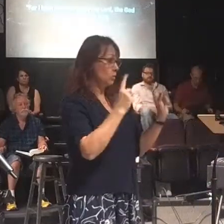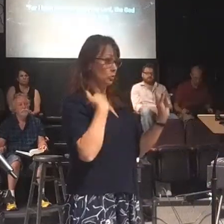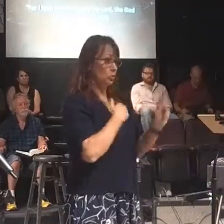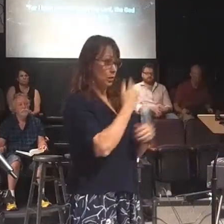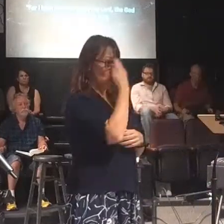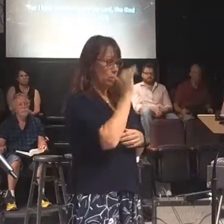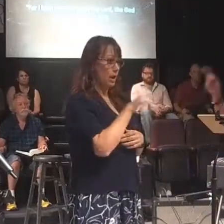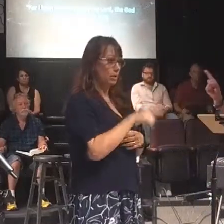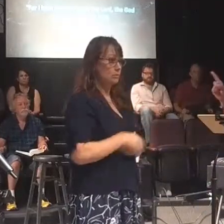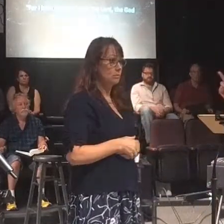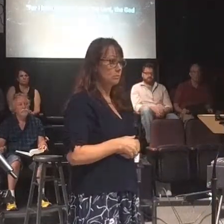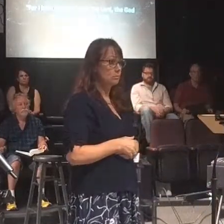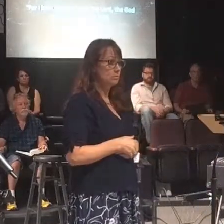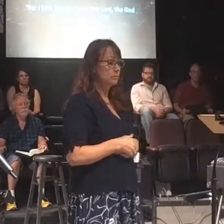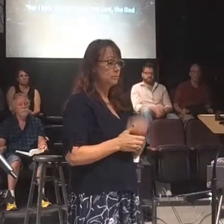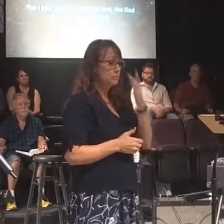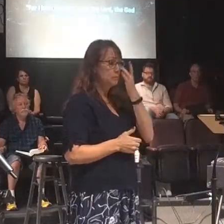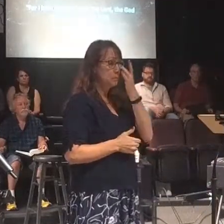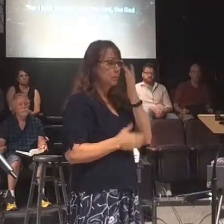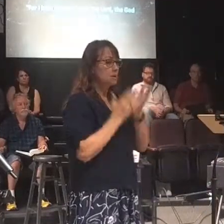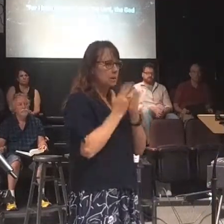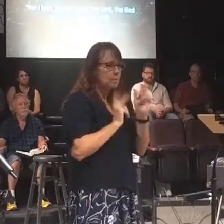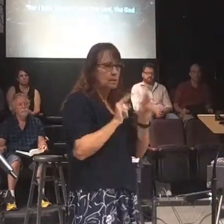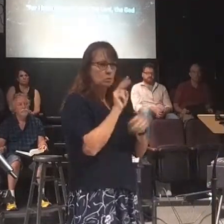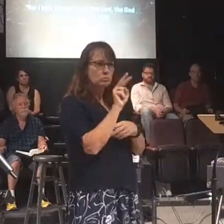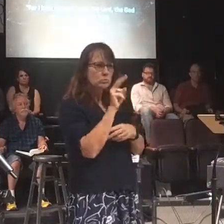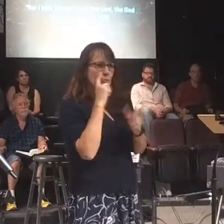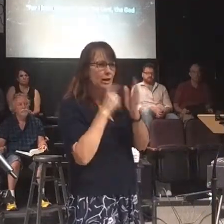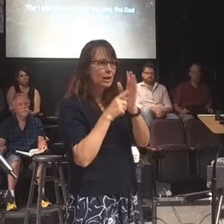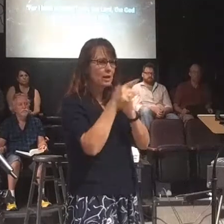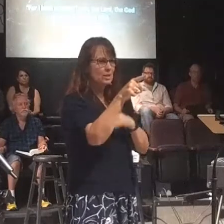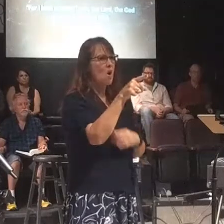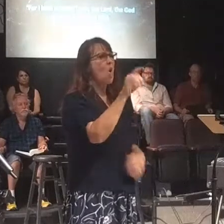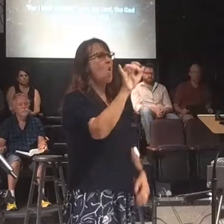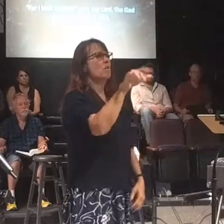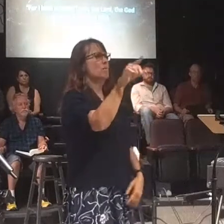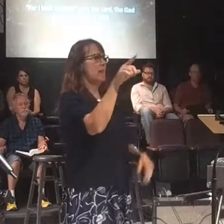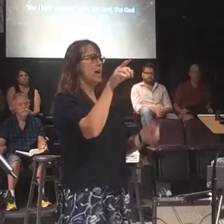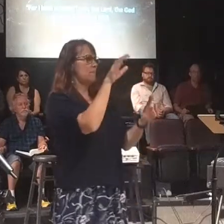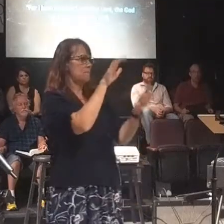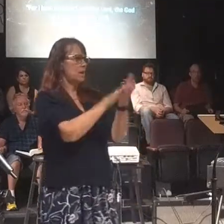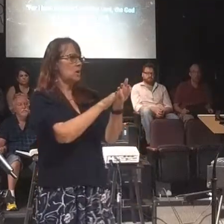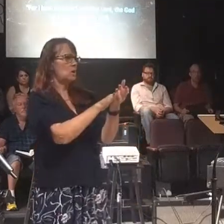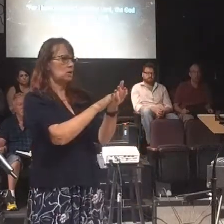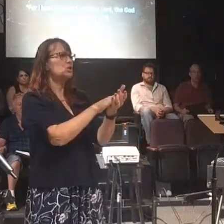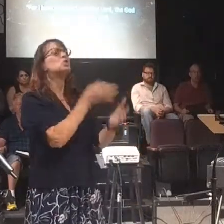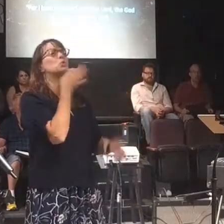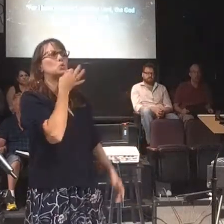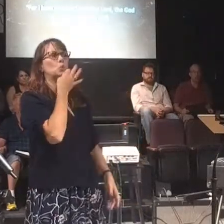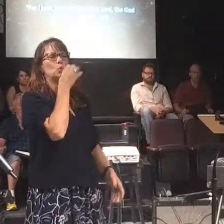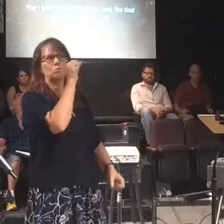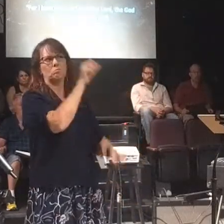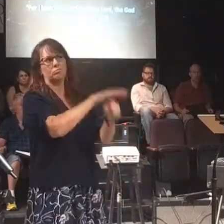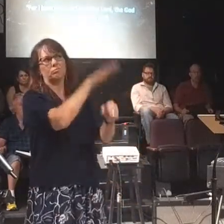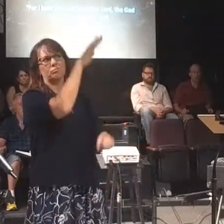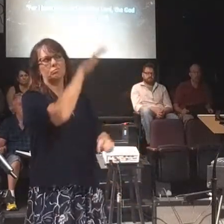know that you look at the marriage and go, this is just a matter of time. Something's going to blow up here. Have you experienced that? Oh, yeah.